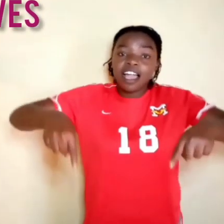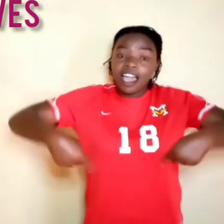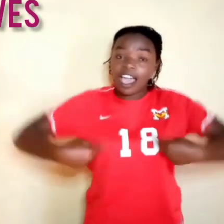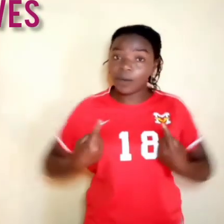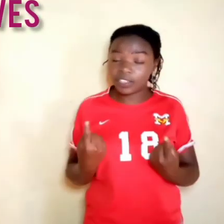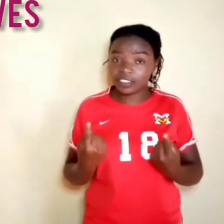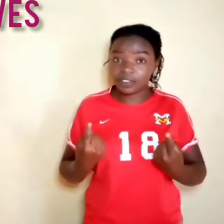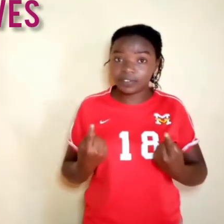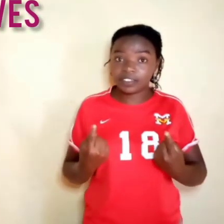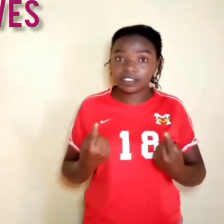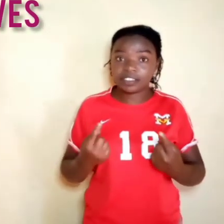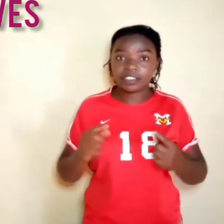ourselves,